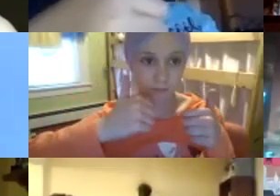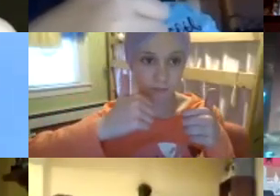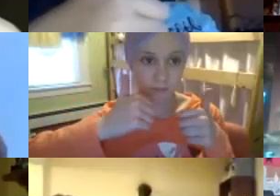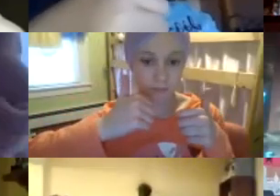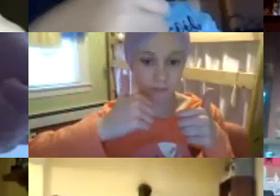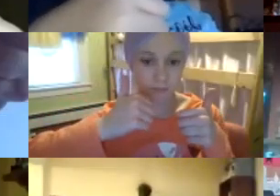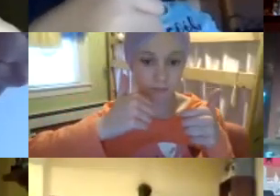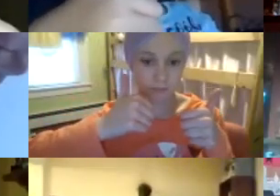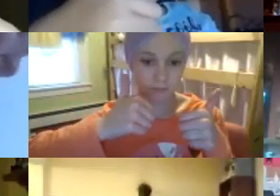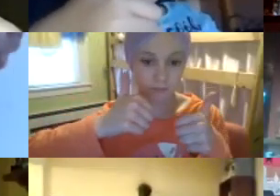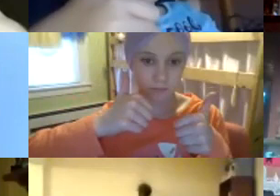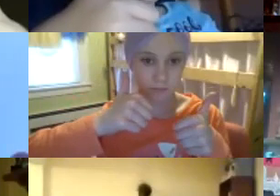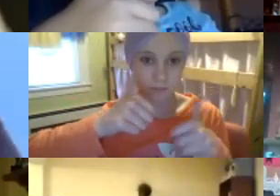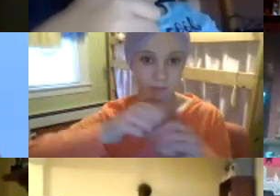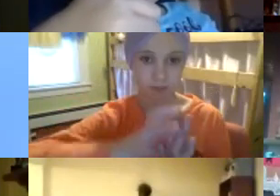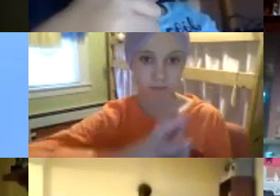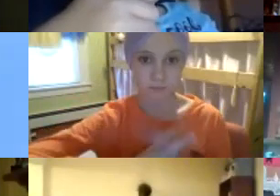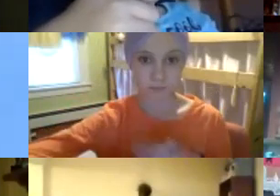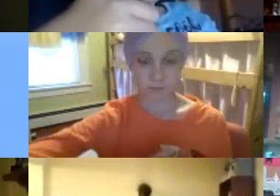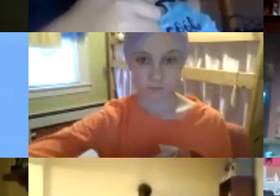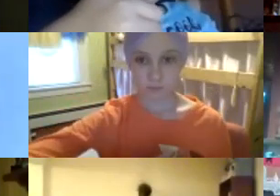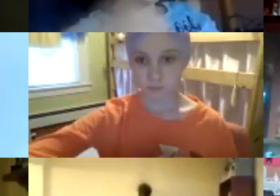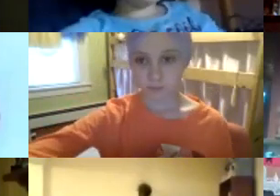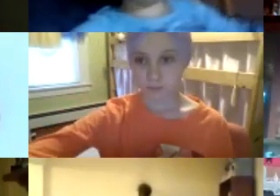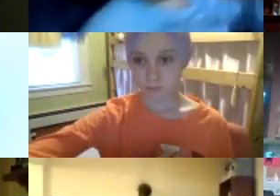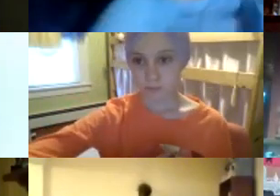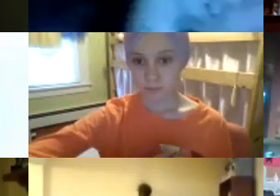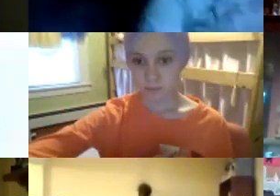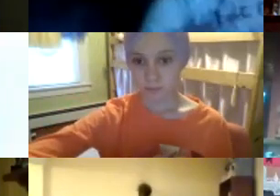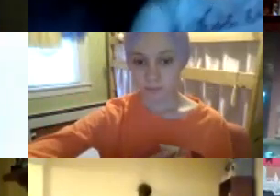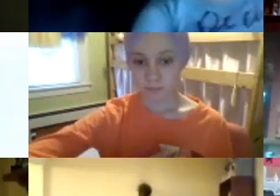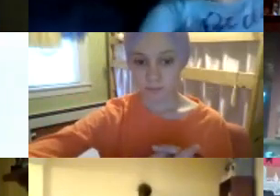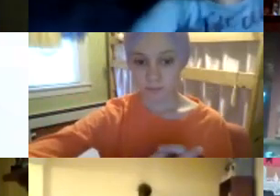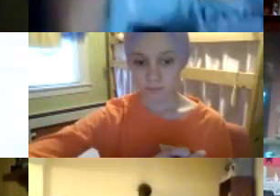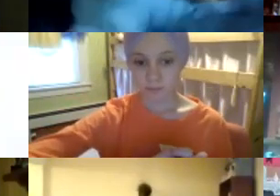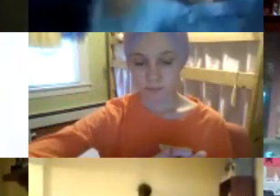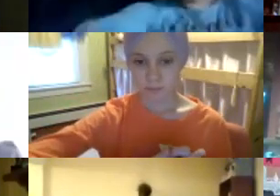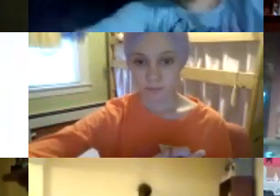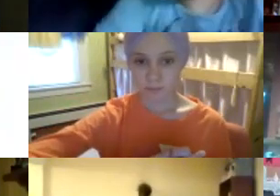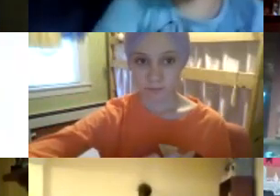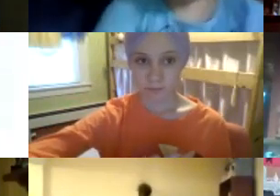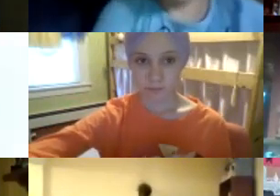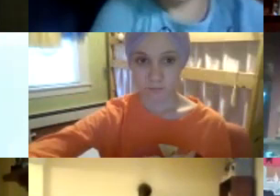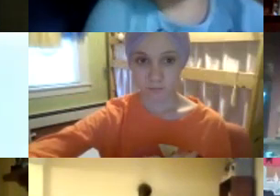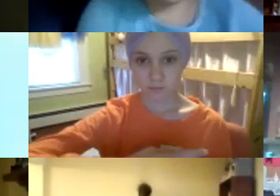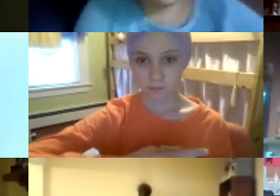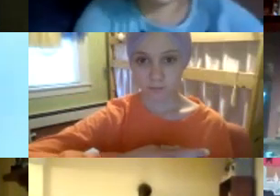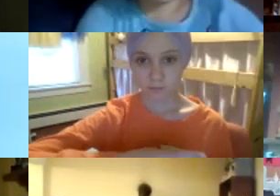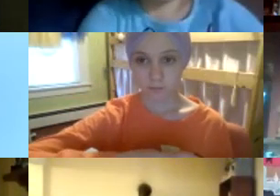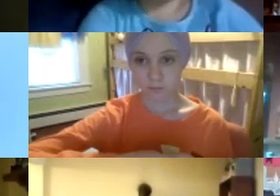All right, perfect. That's great. Great, yes. So one of the things I wanted to mention too is when you're doing interpreting,